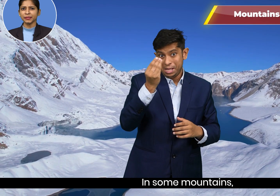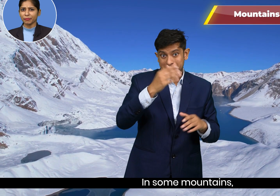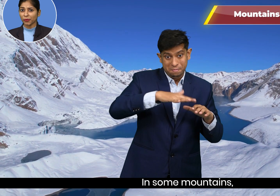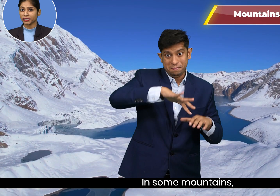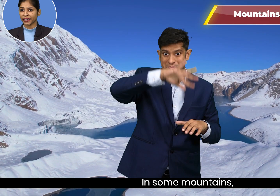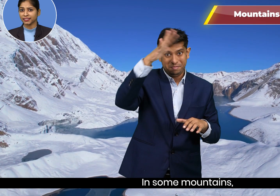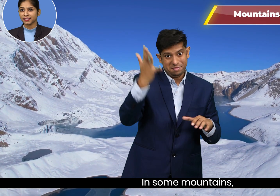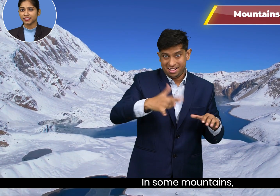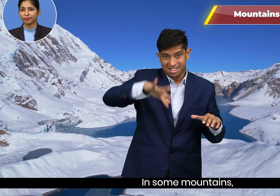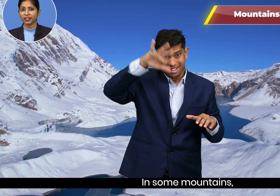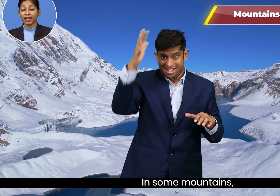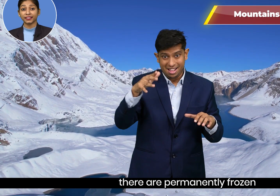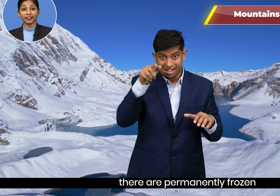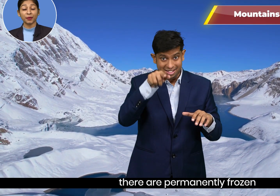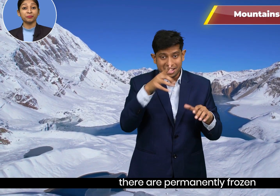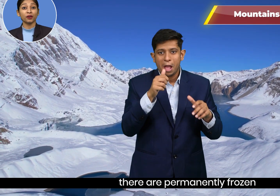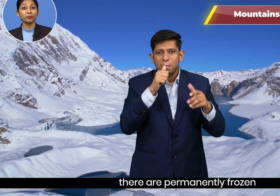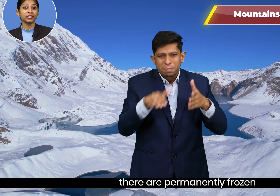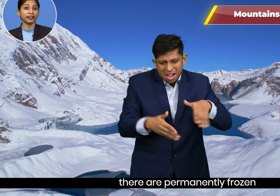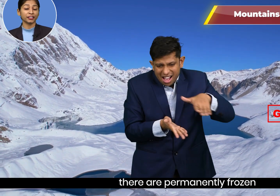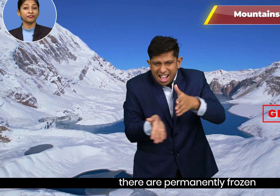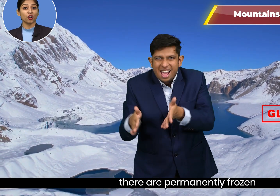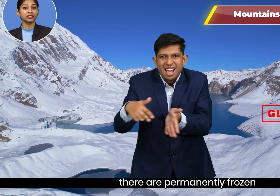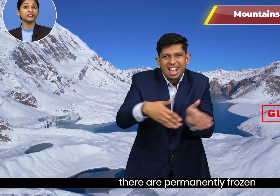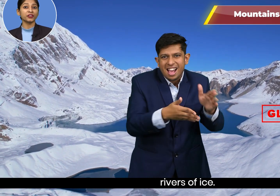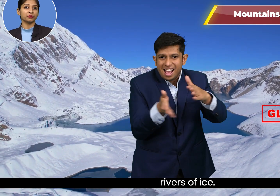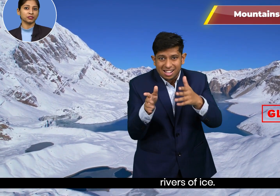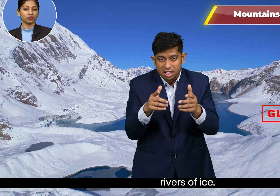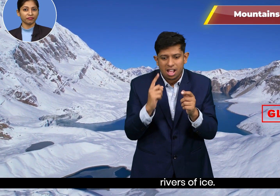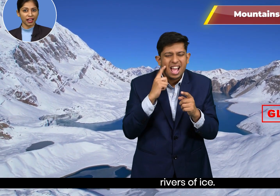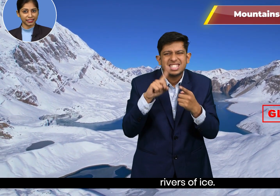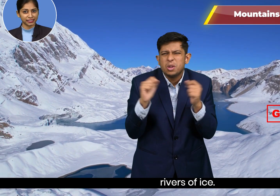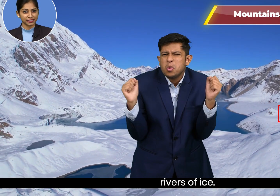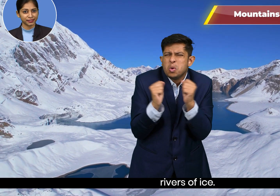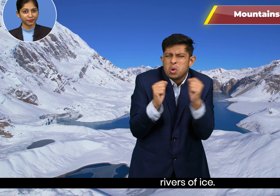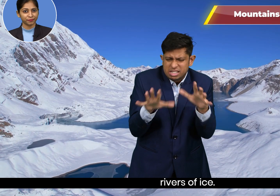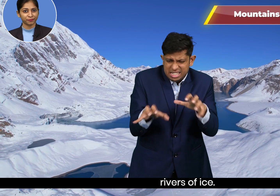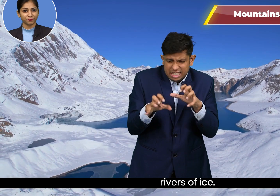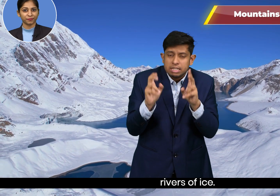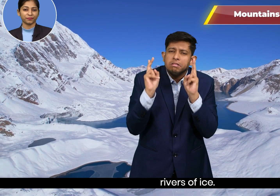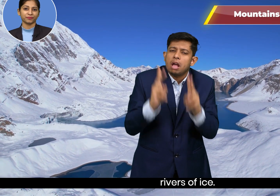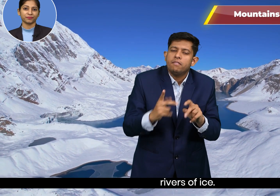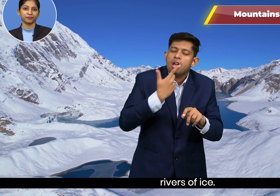In some mountains, there are permanently frozen rivers of ice.